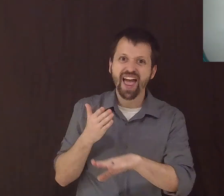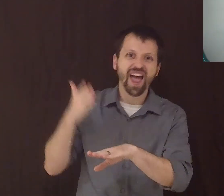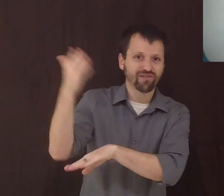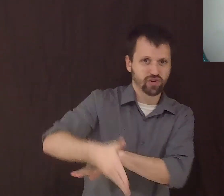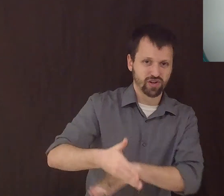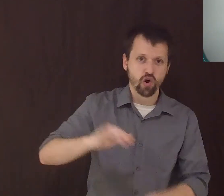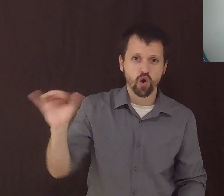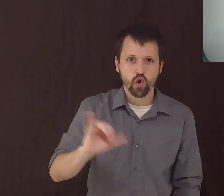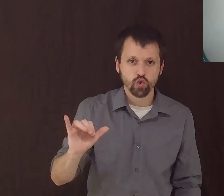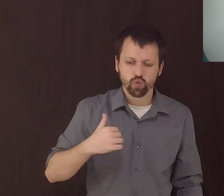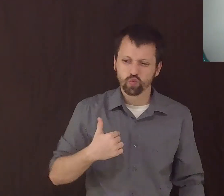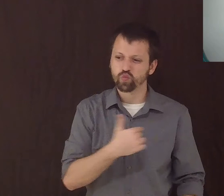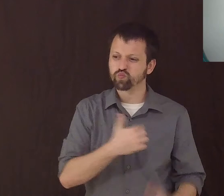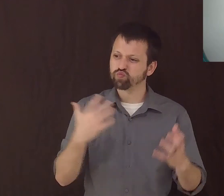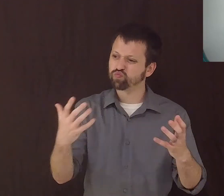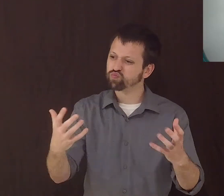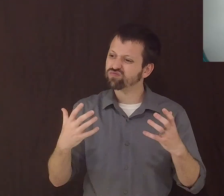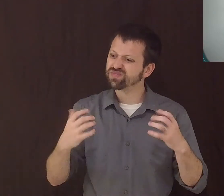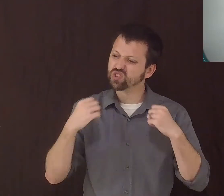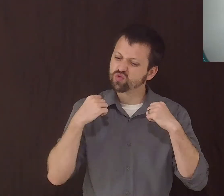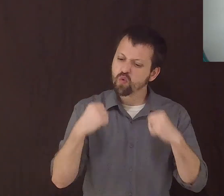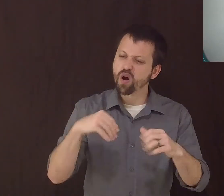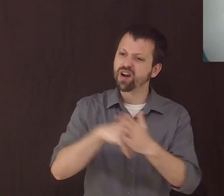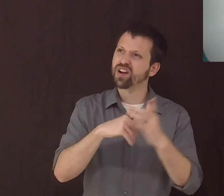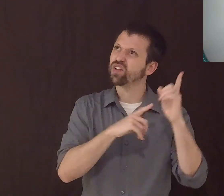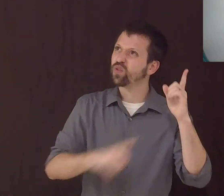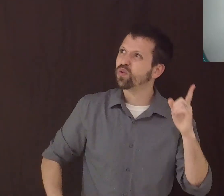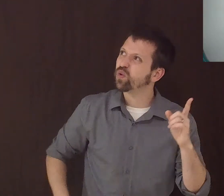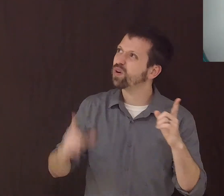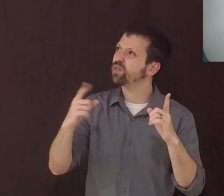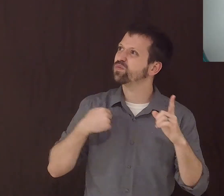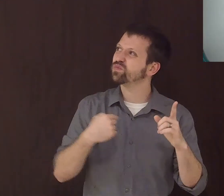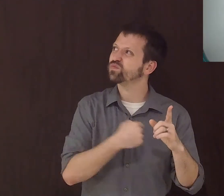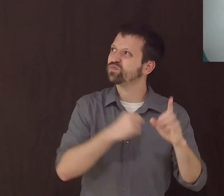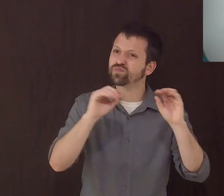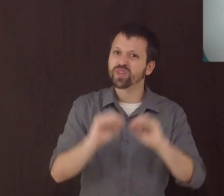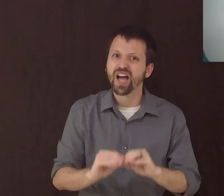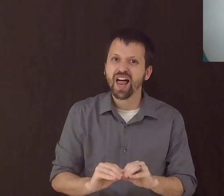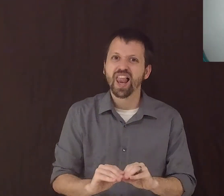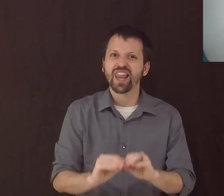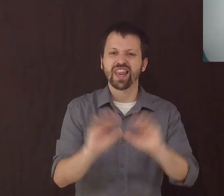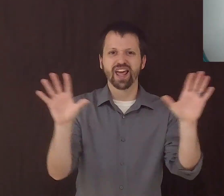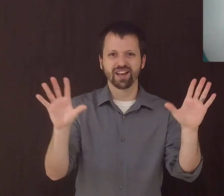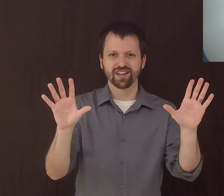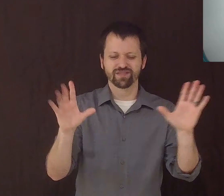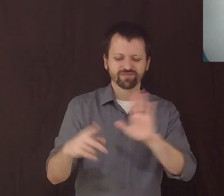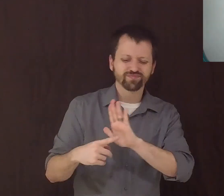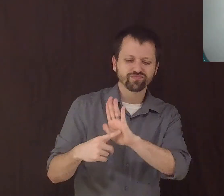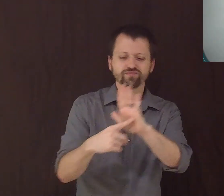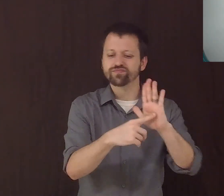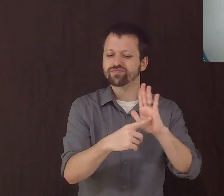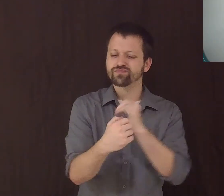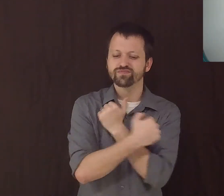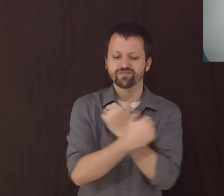side of this, we want to be strong. We want to be strong in the Lord. We want to be able to be a light, be a testimony, and radiate the love of the Lord Jesus